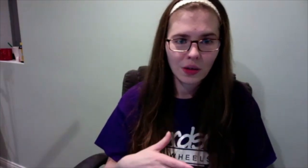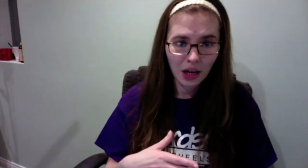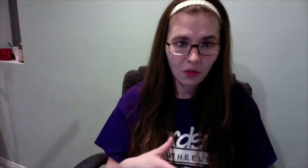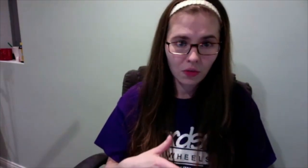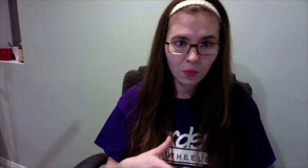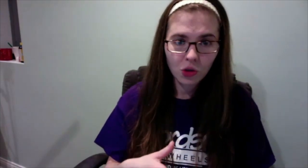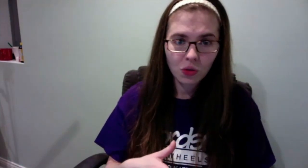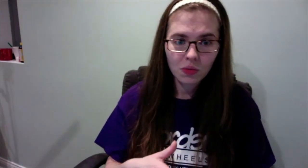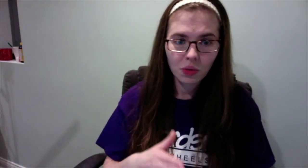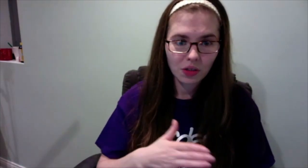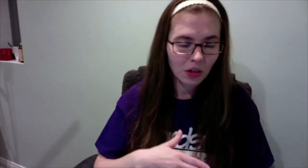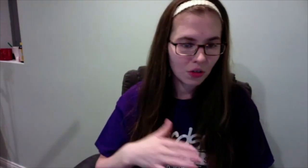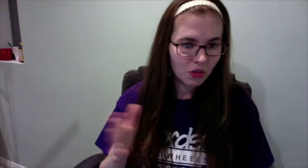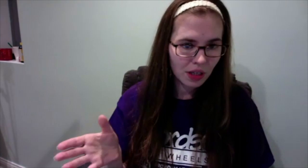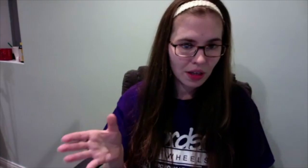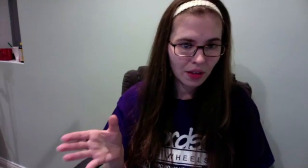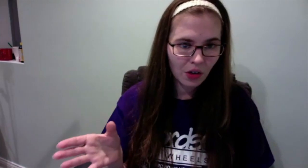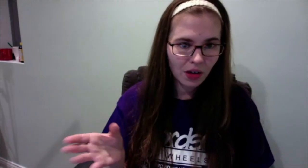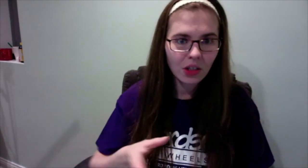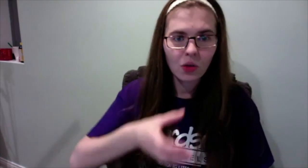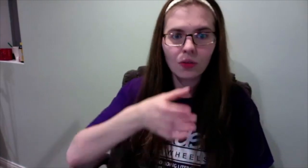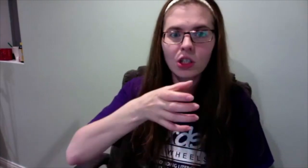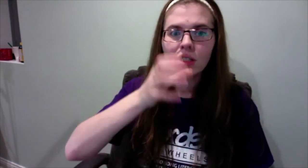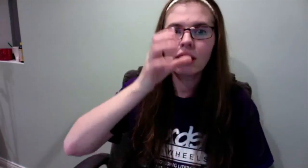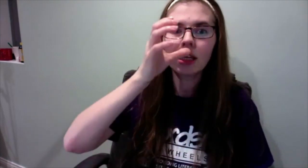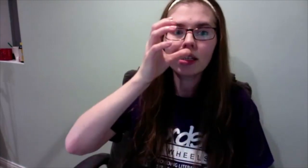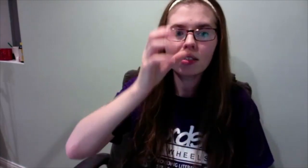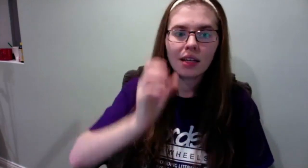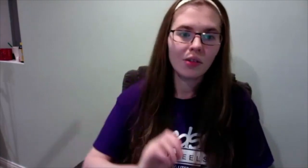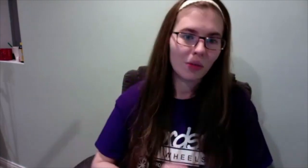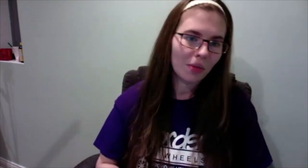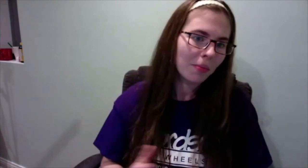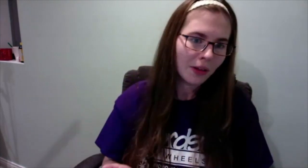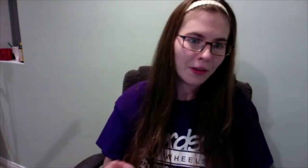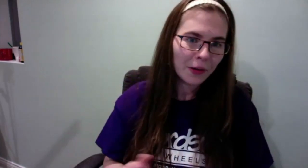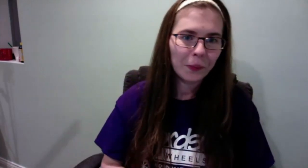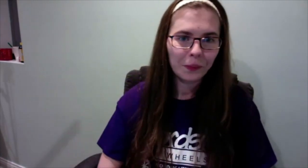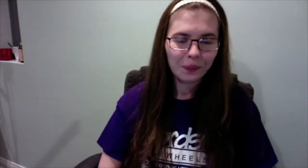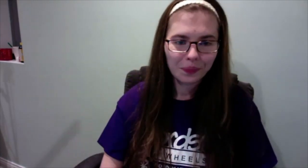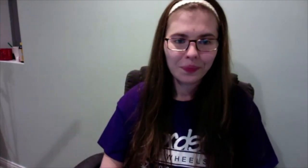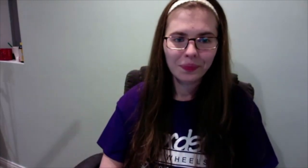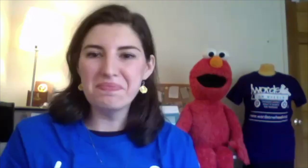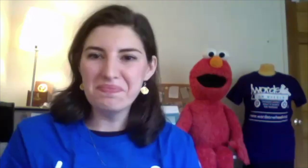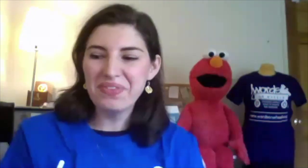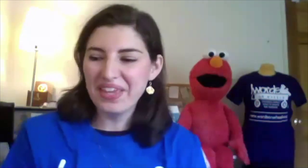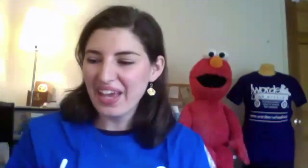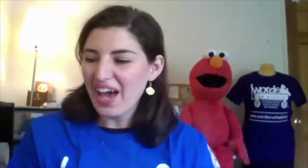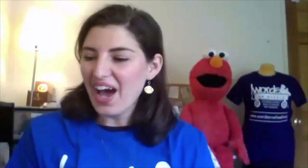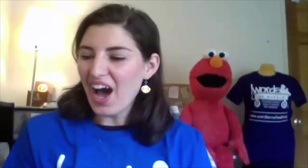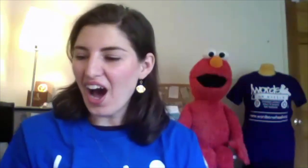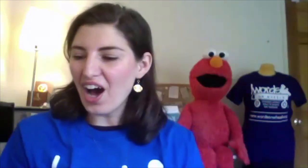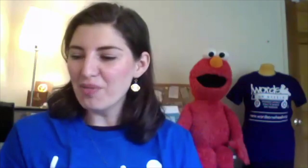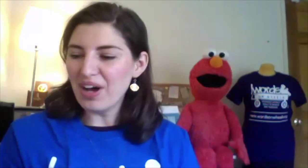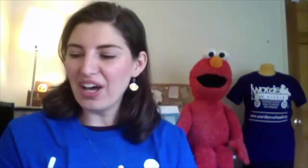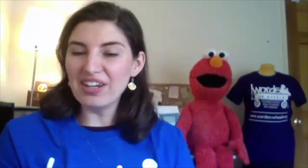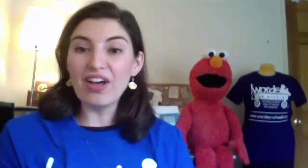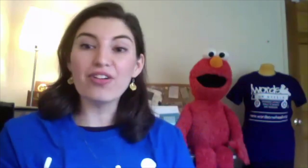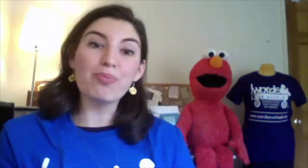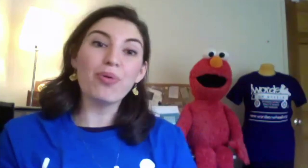have juice. We started introducing that later on. So she did this, and you had milk. Mm-hmm. Another important one